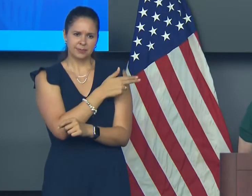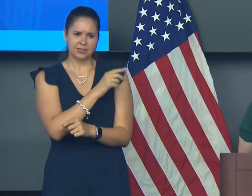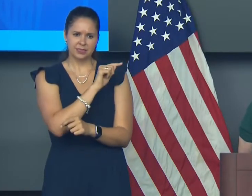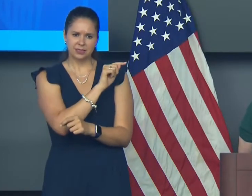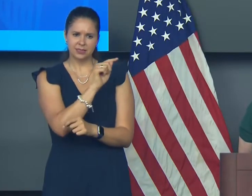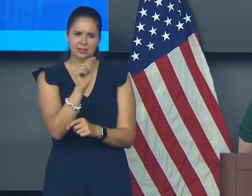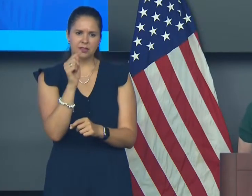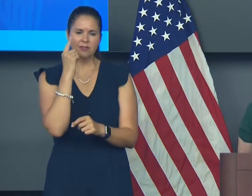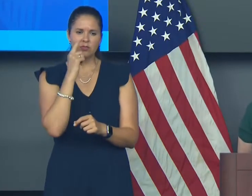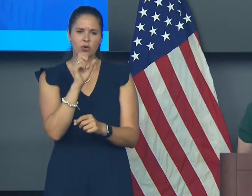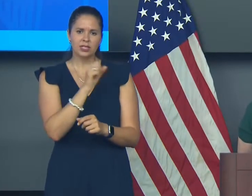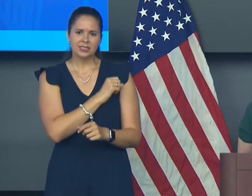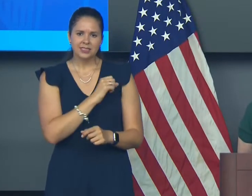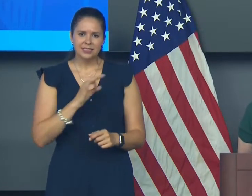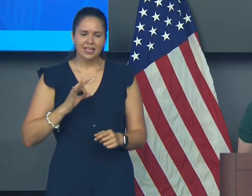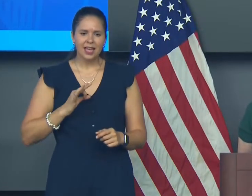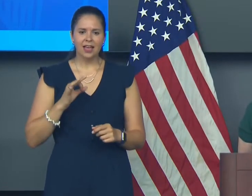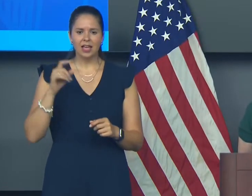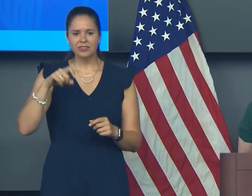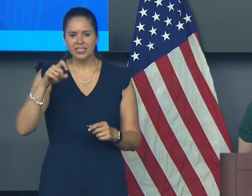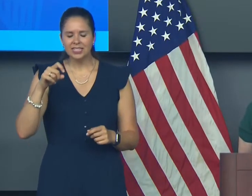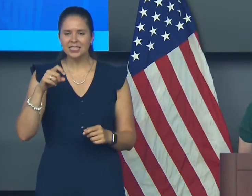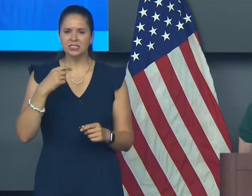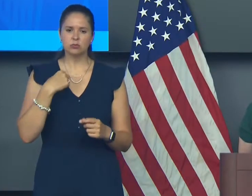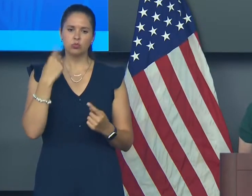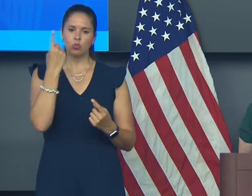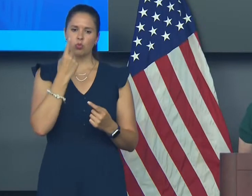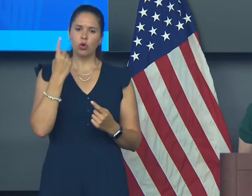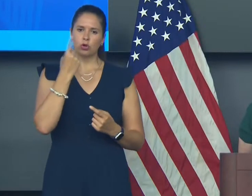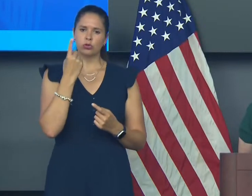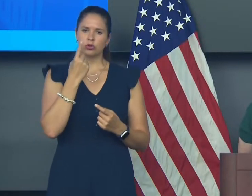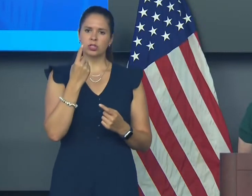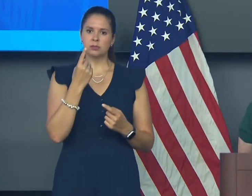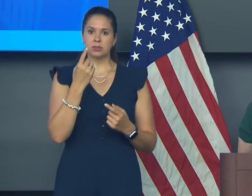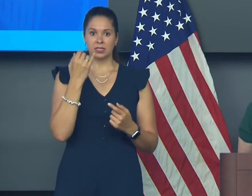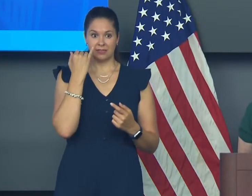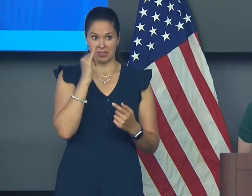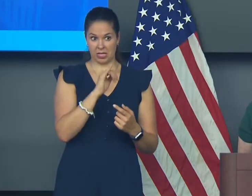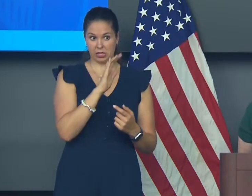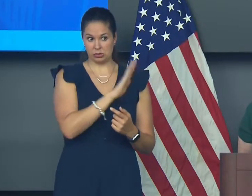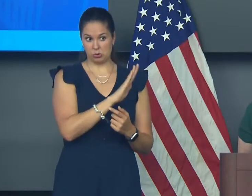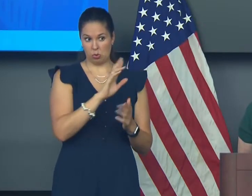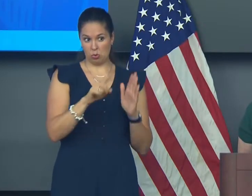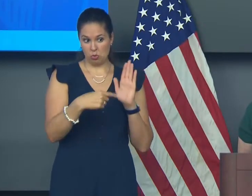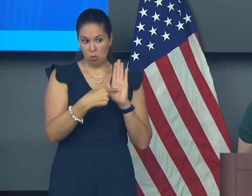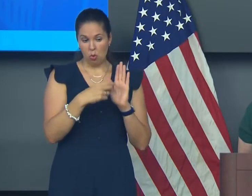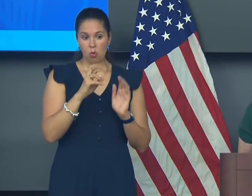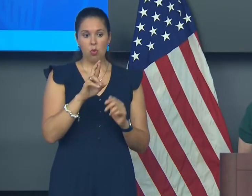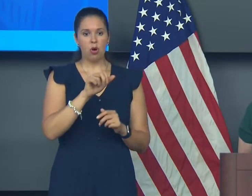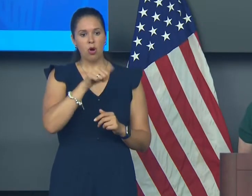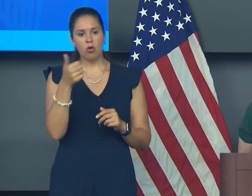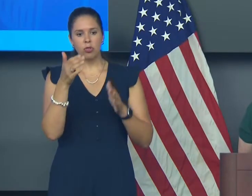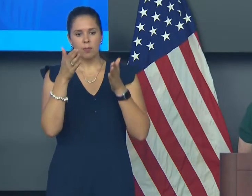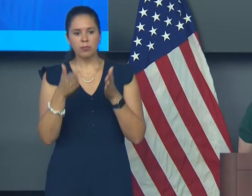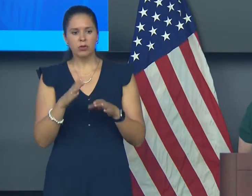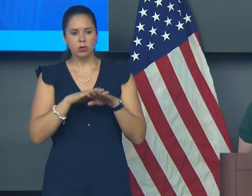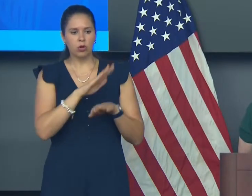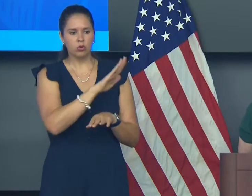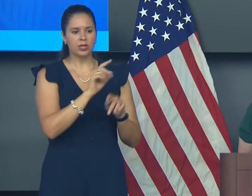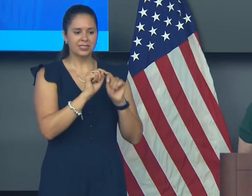for staffing needs and whatnot. I'm wondering I don't know if that's your role specifically or someone else in your team. I'm